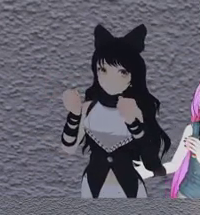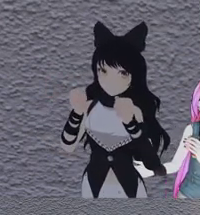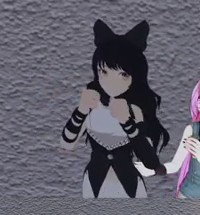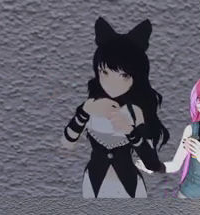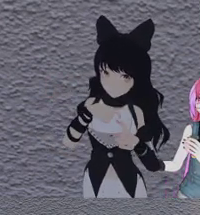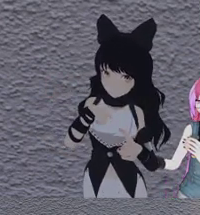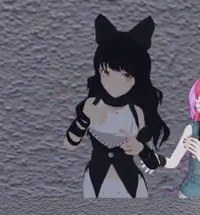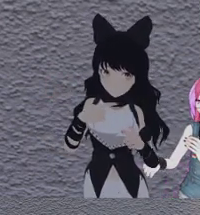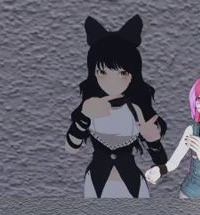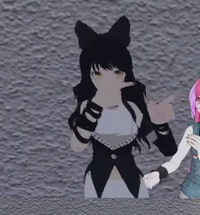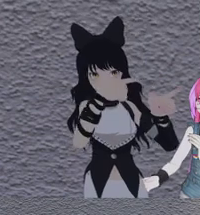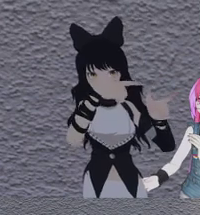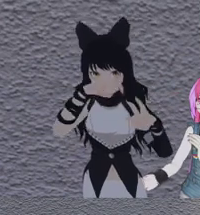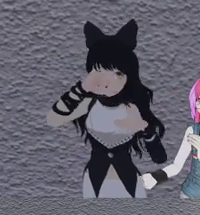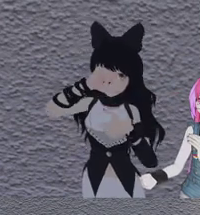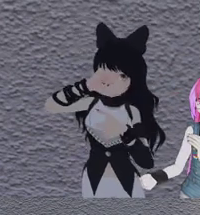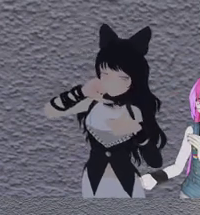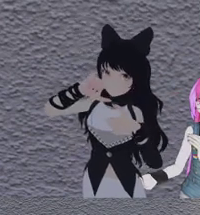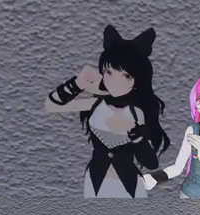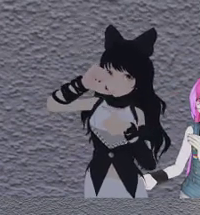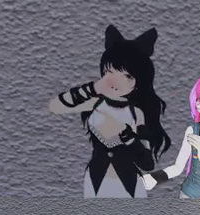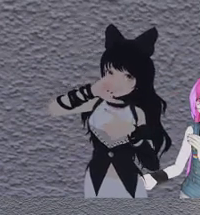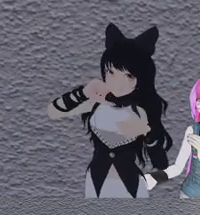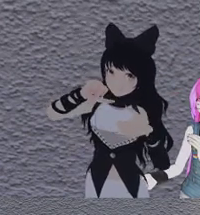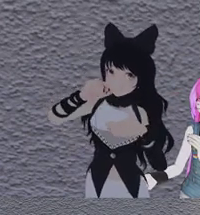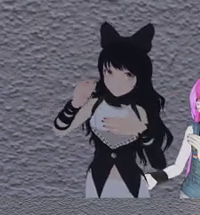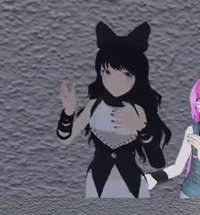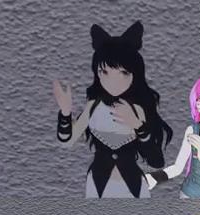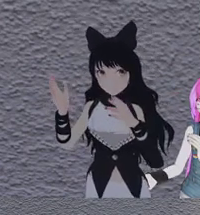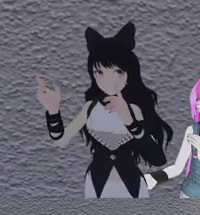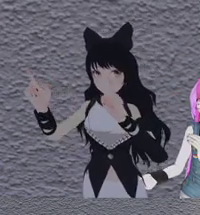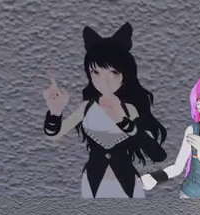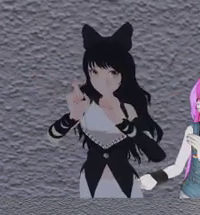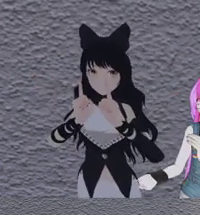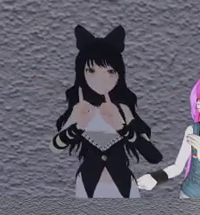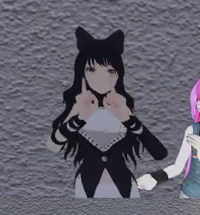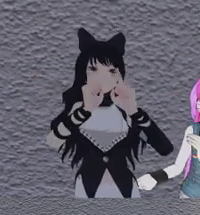I want to ask you, do you want to come hang out with me? Do you want to go hang out?